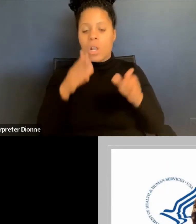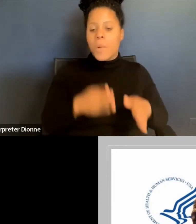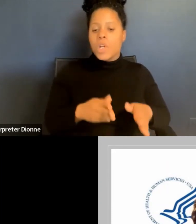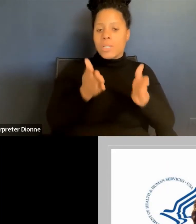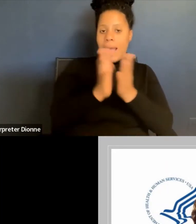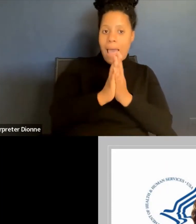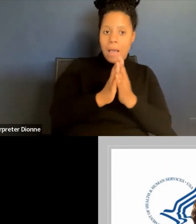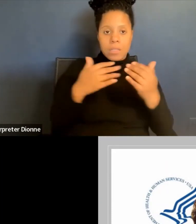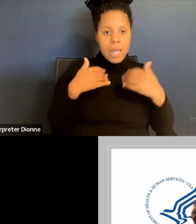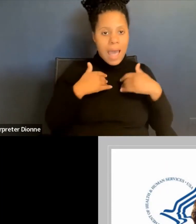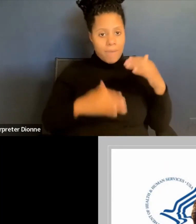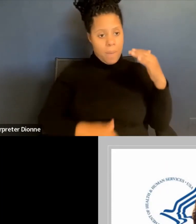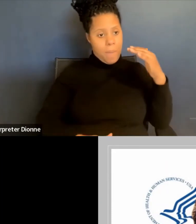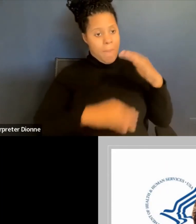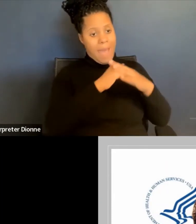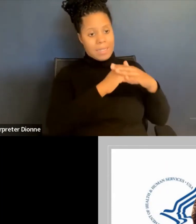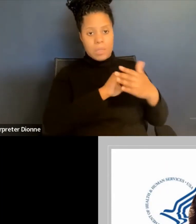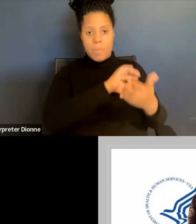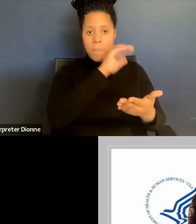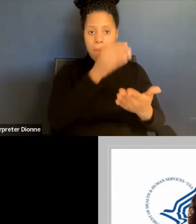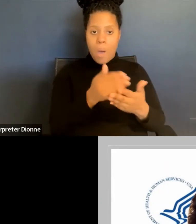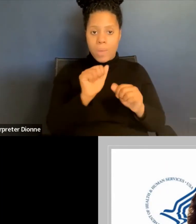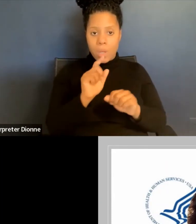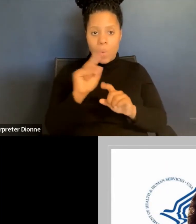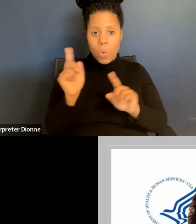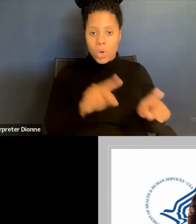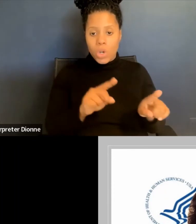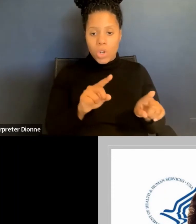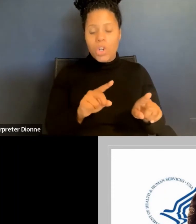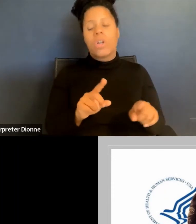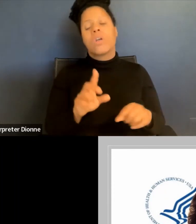is going to have to be worked out with the